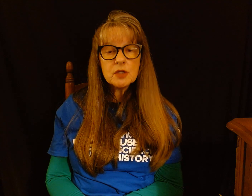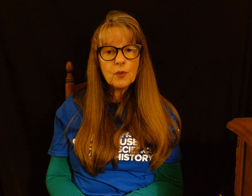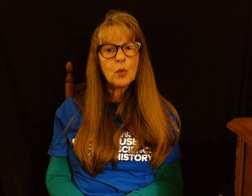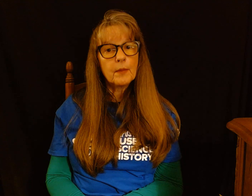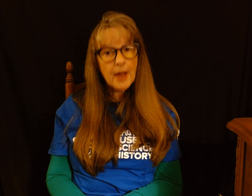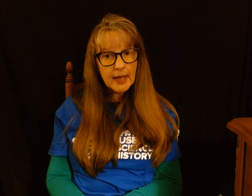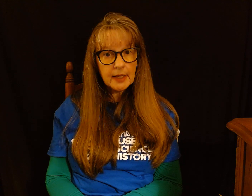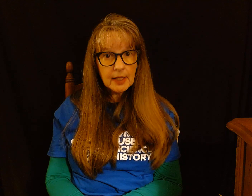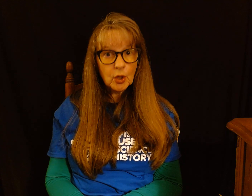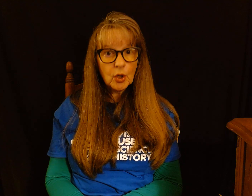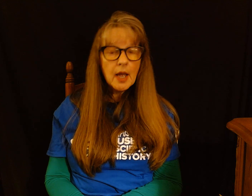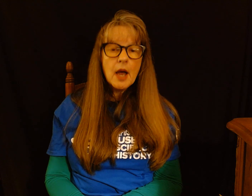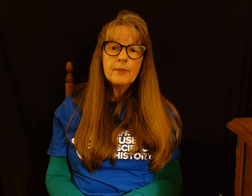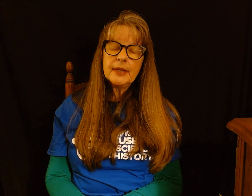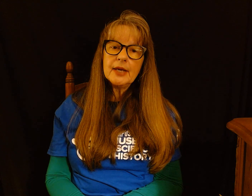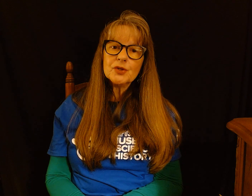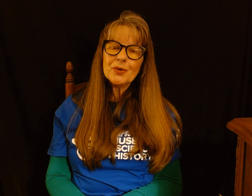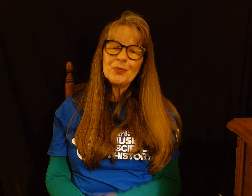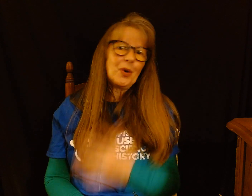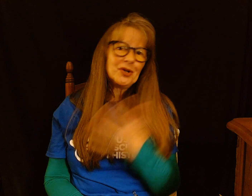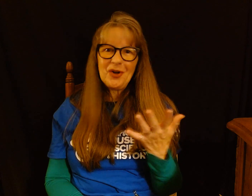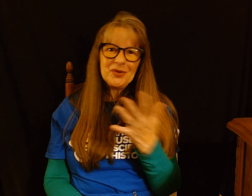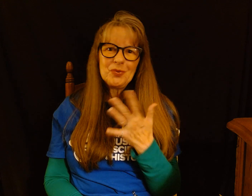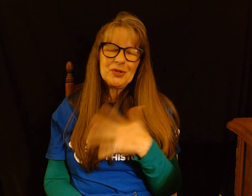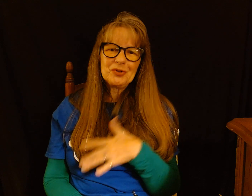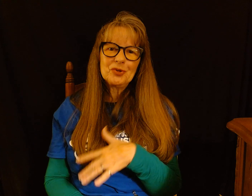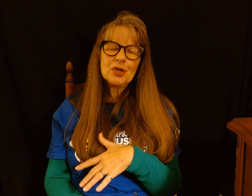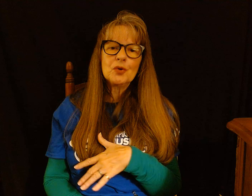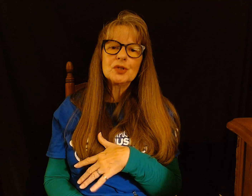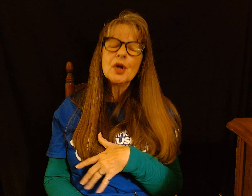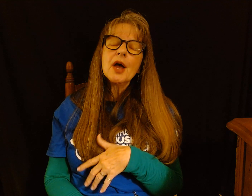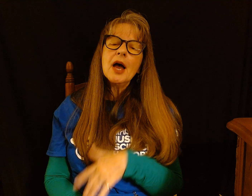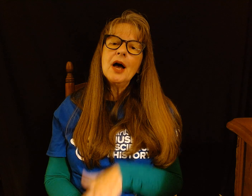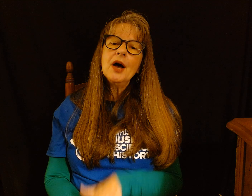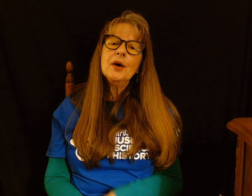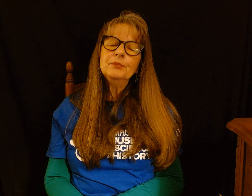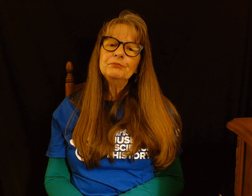for Pioneer because watching all these Western shows.